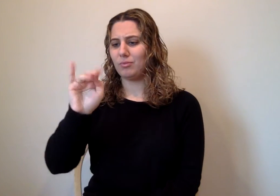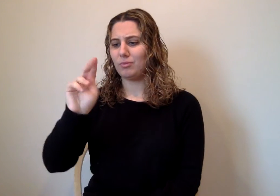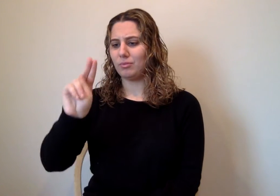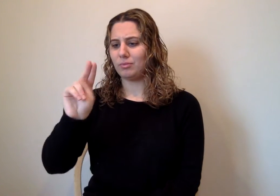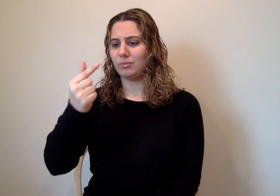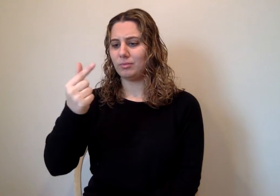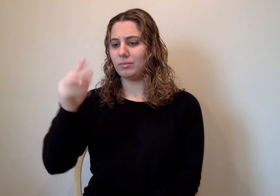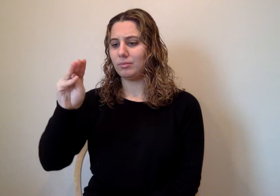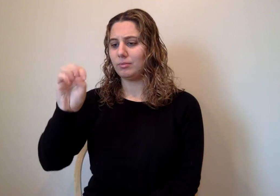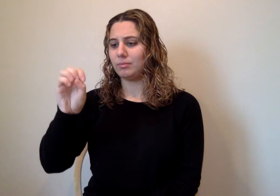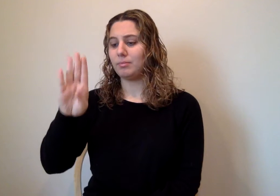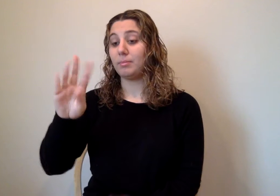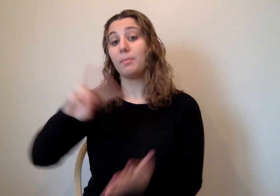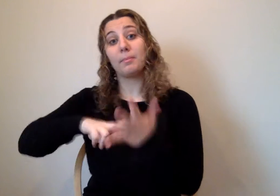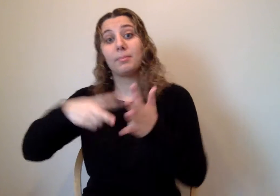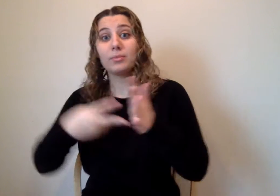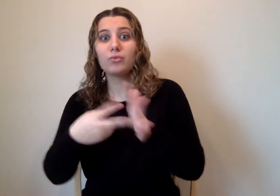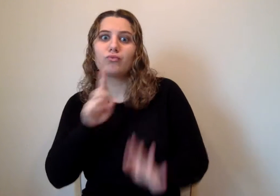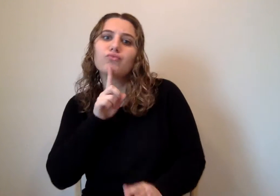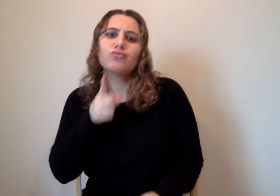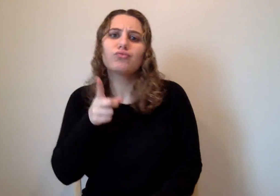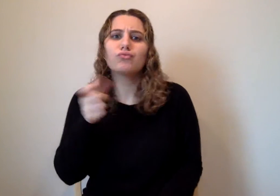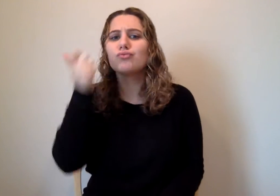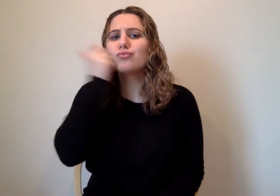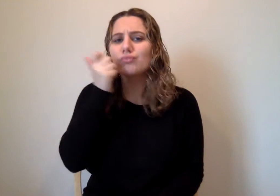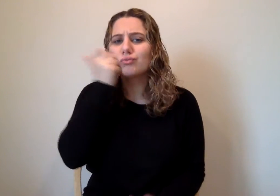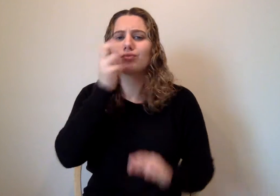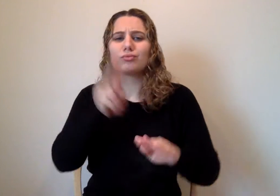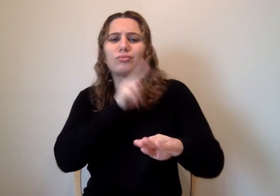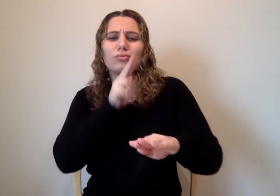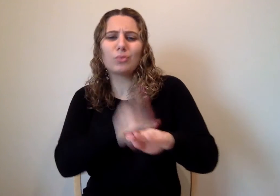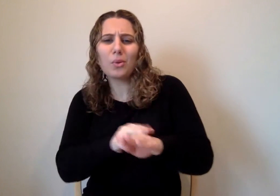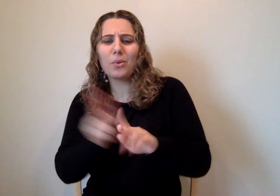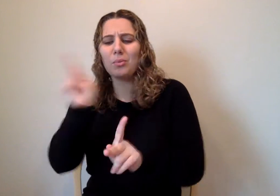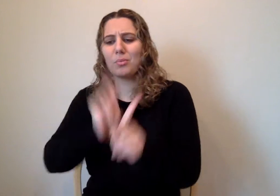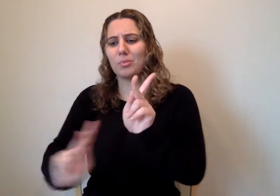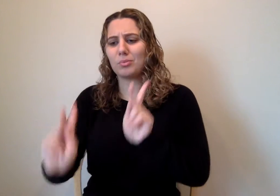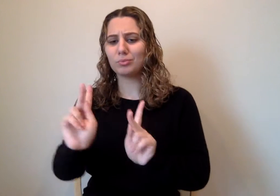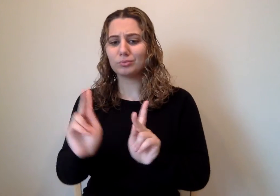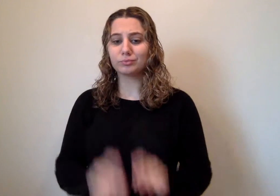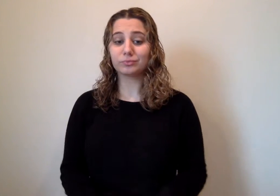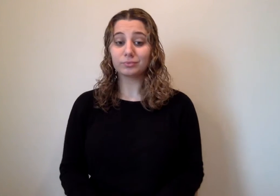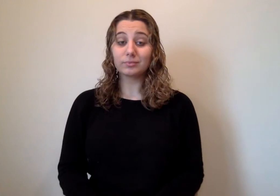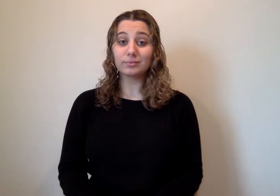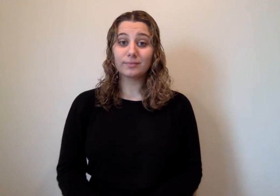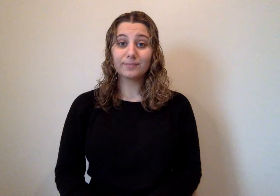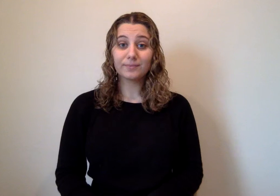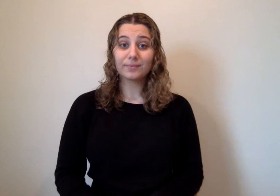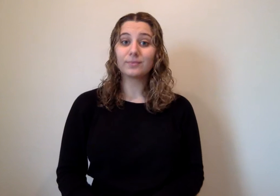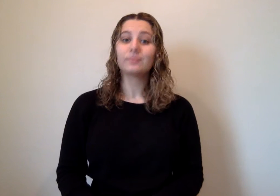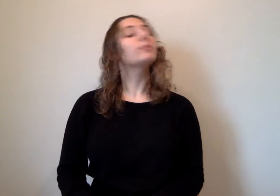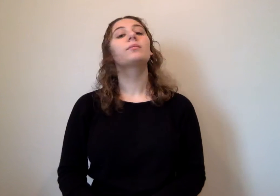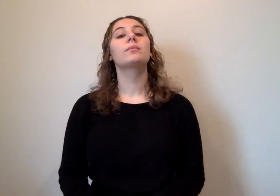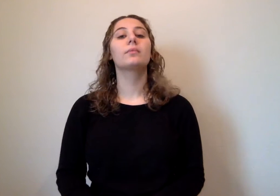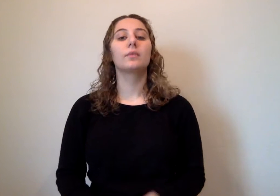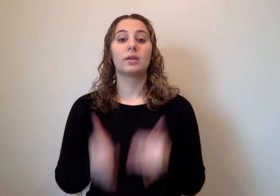people. And it's very easy at the beginning of the 21st century to realize